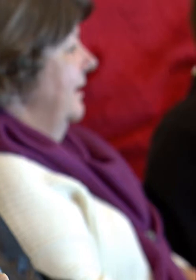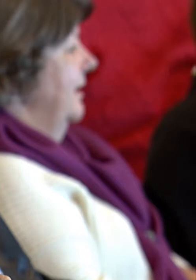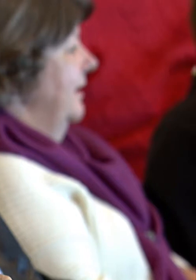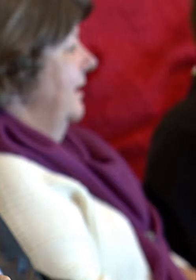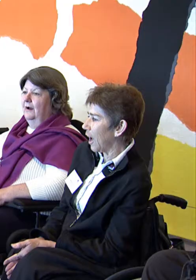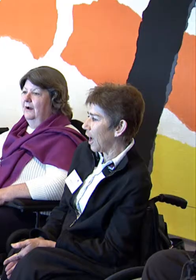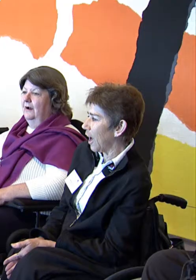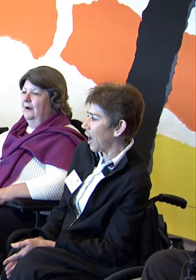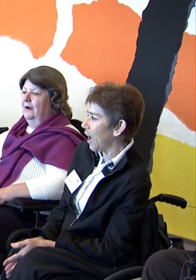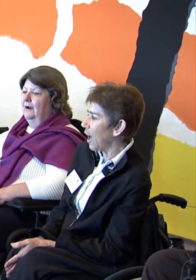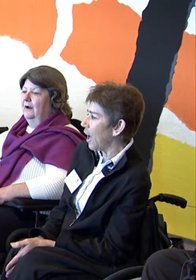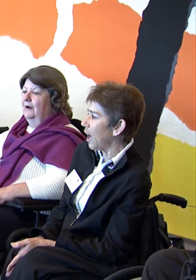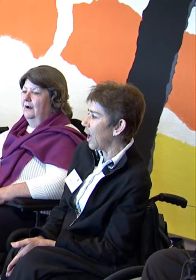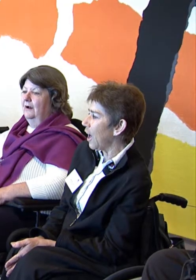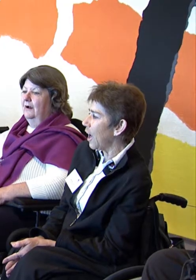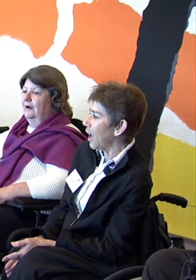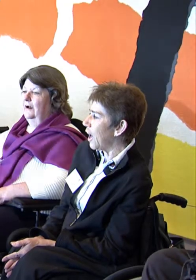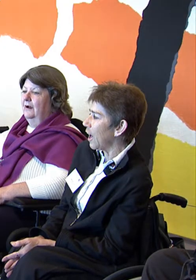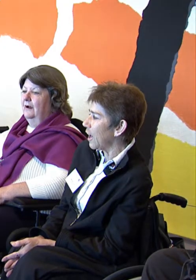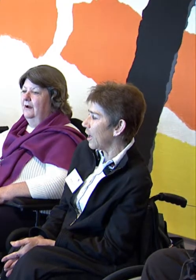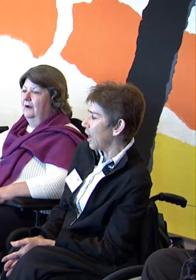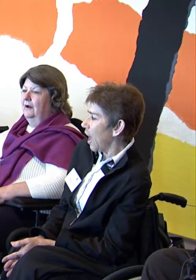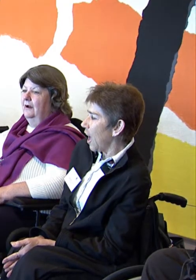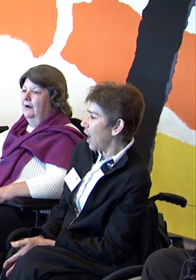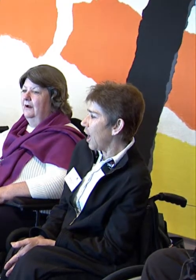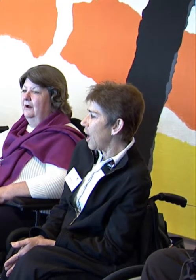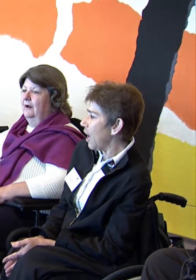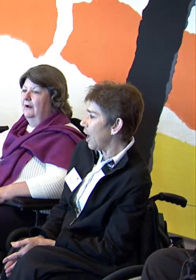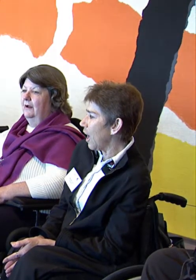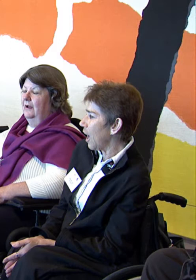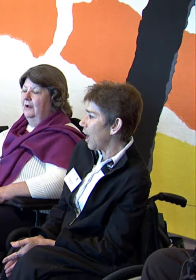and they turn your dream to shame.